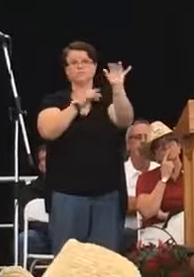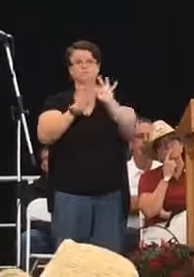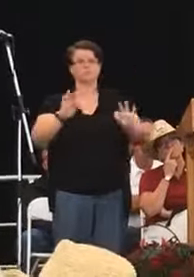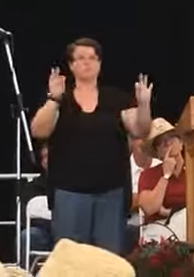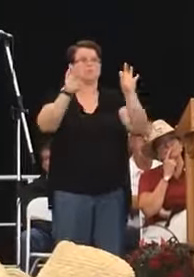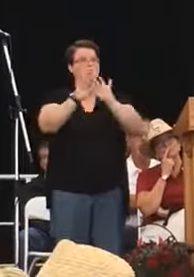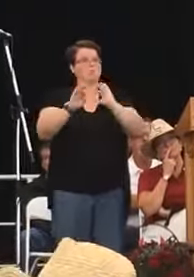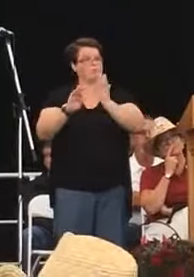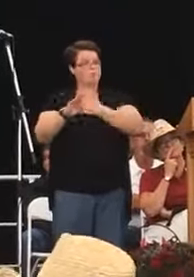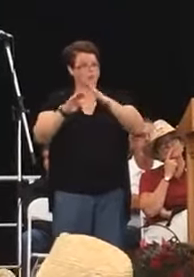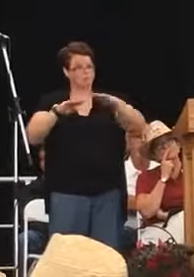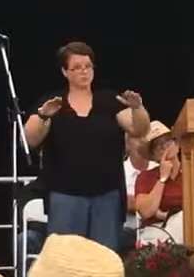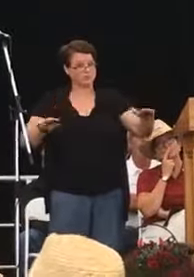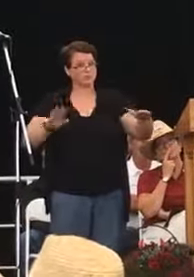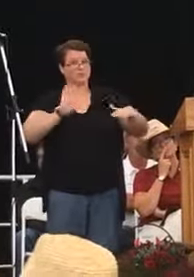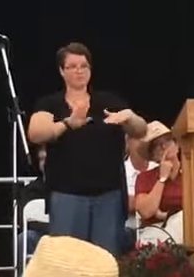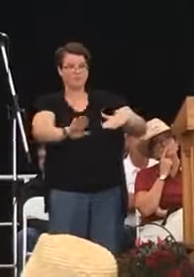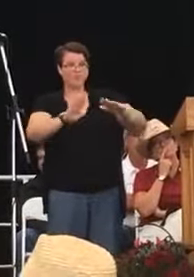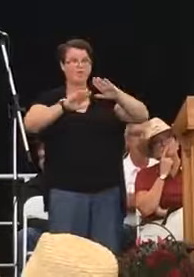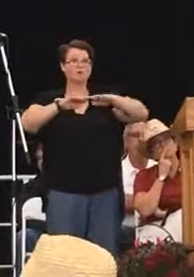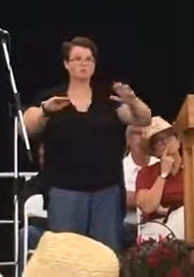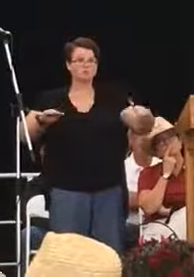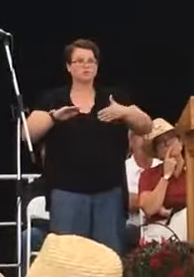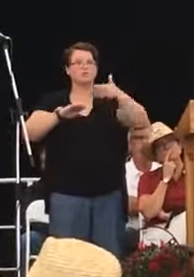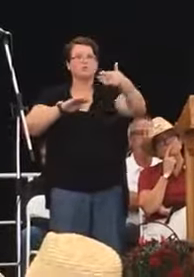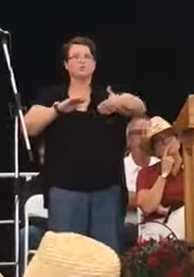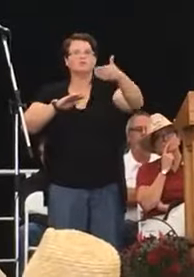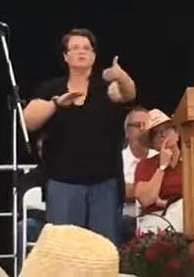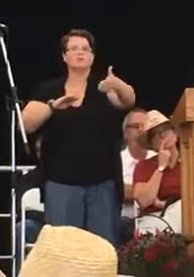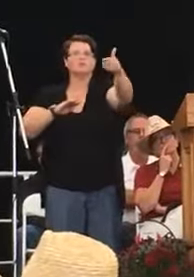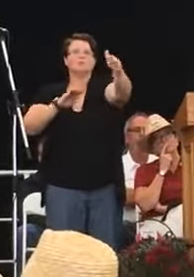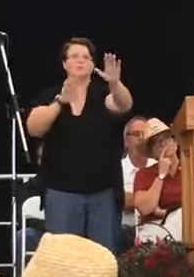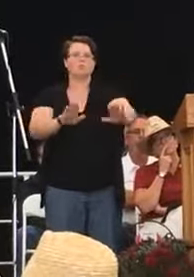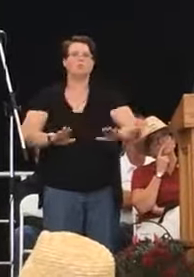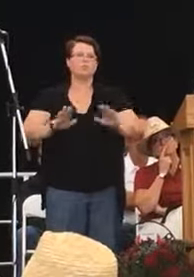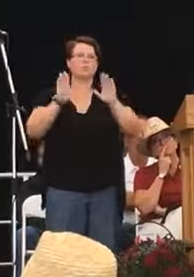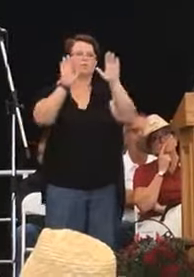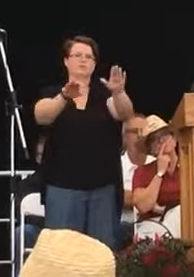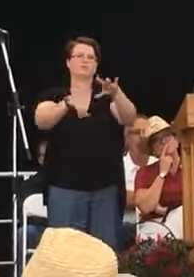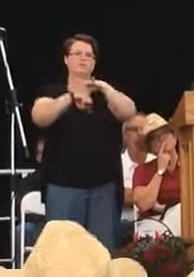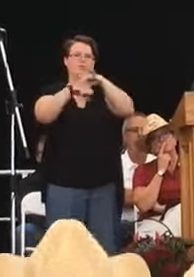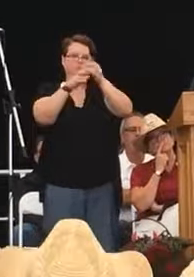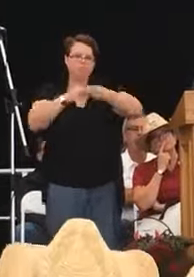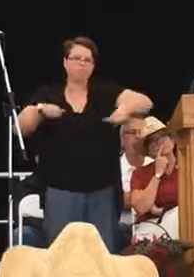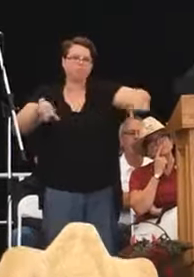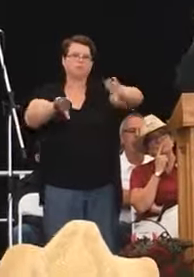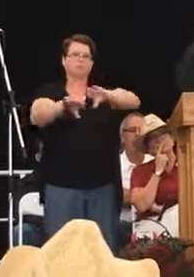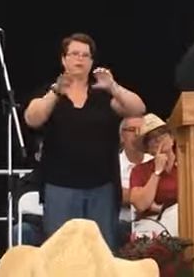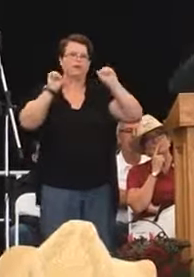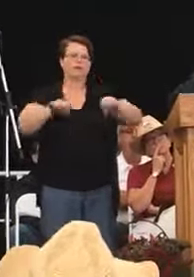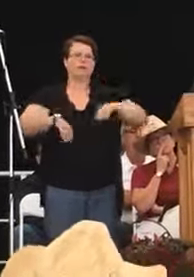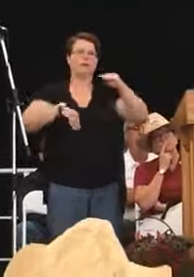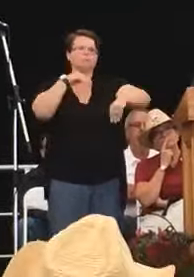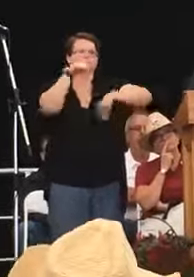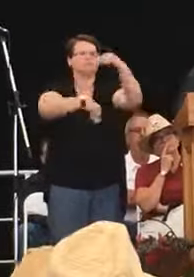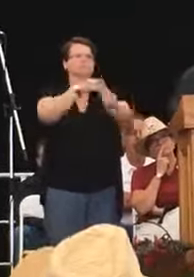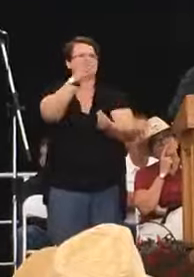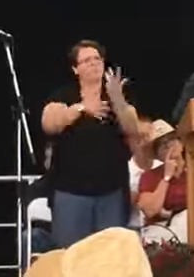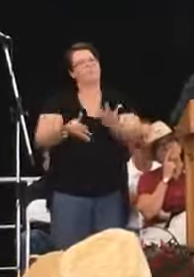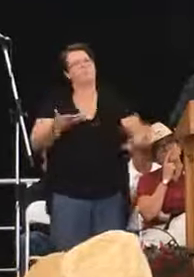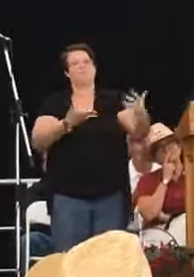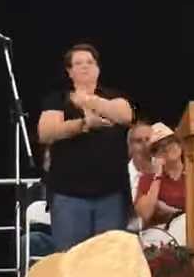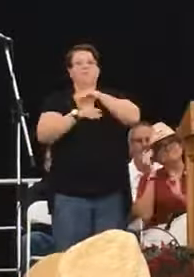their grandchildren will have good farmland to continue growing the food that feeds our cities. Thank you and have a great